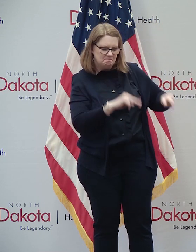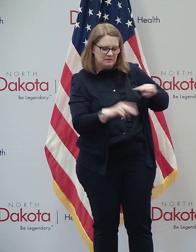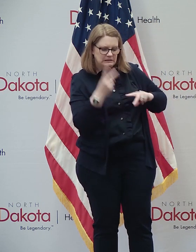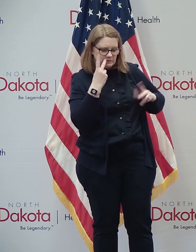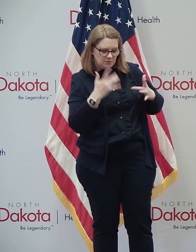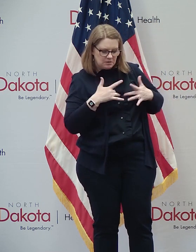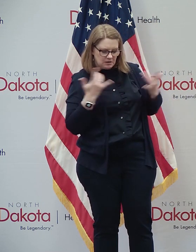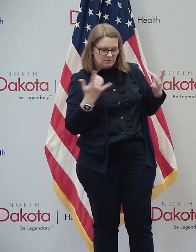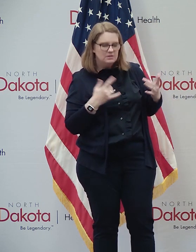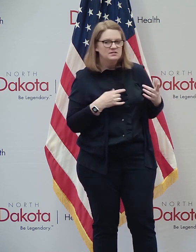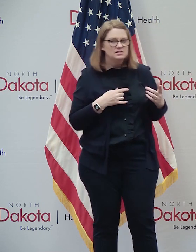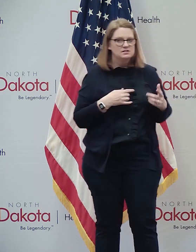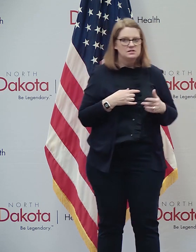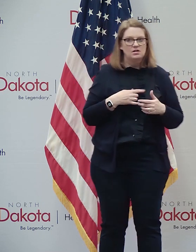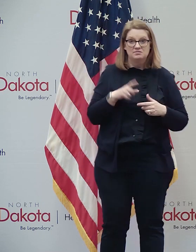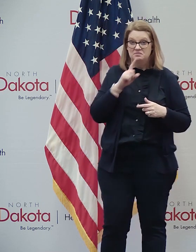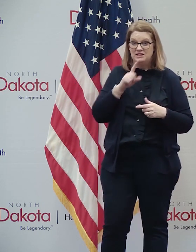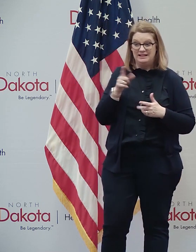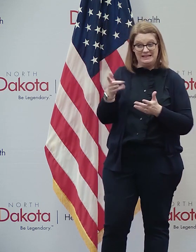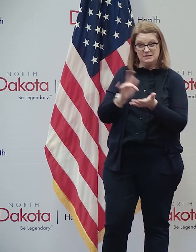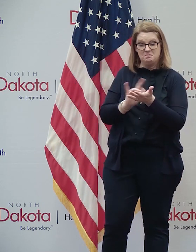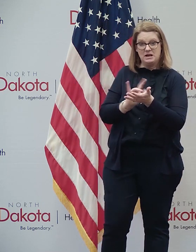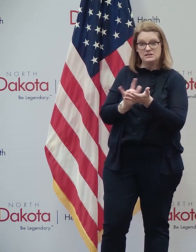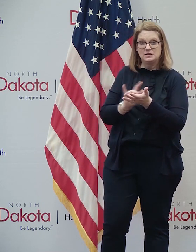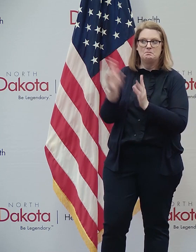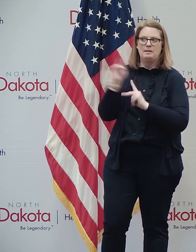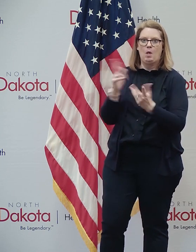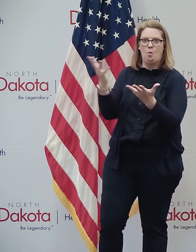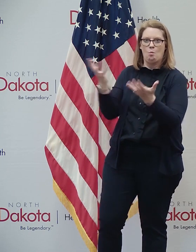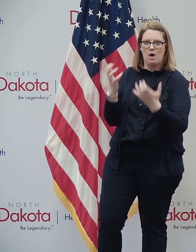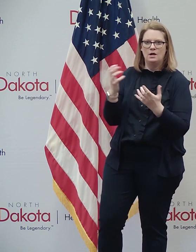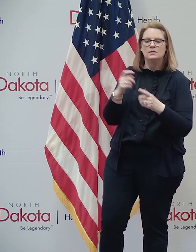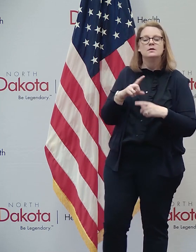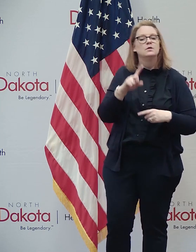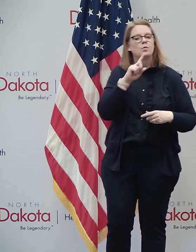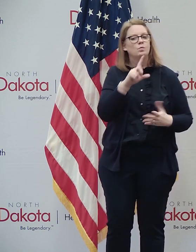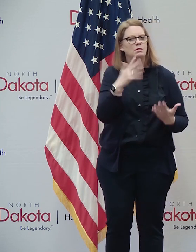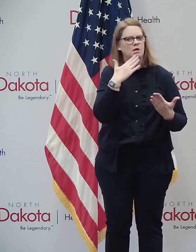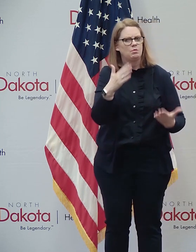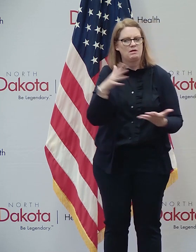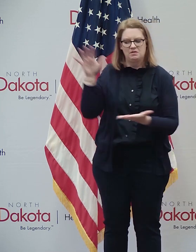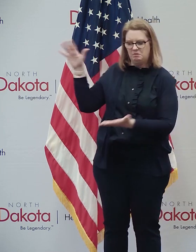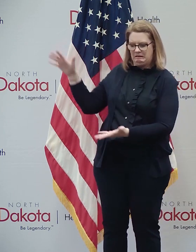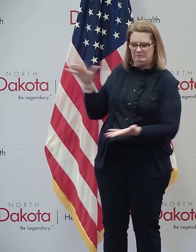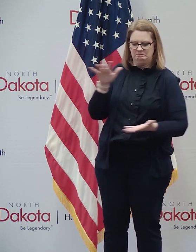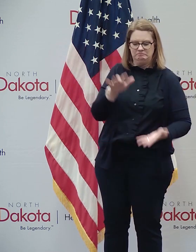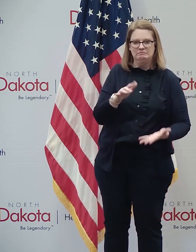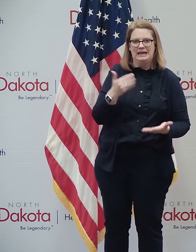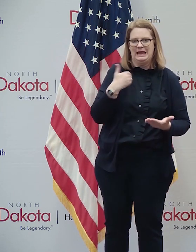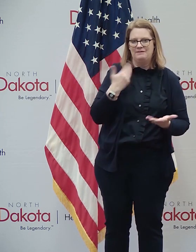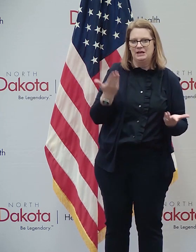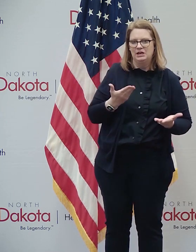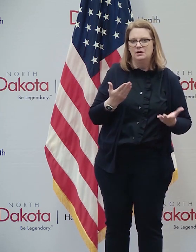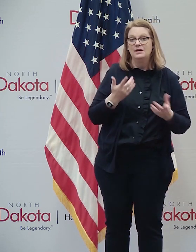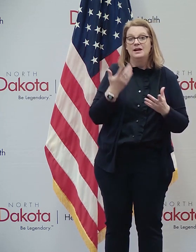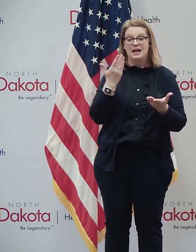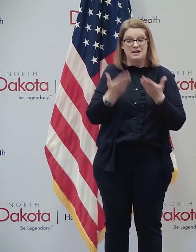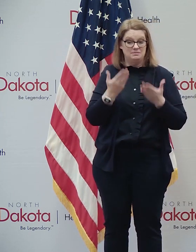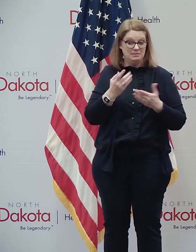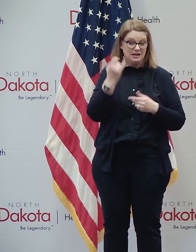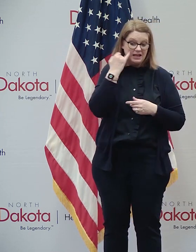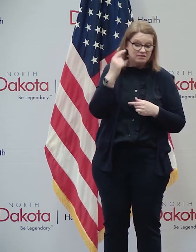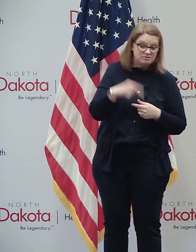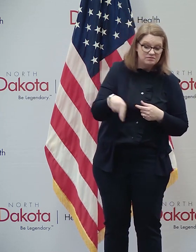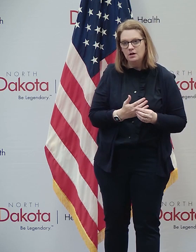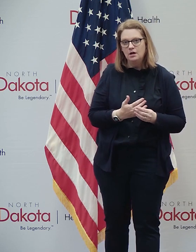highly sought after drug, and we're grateful to be receiving this shipment and hope that it can positively impact North Dakotans who become